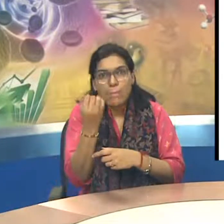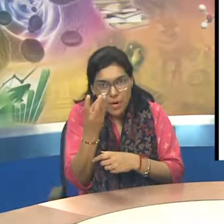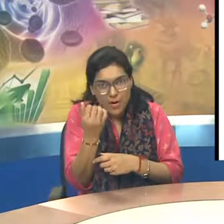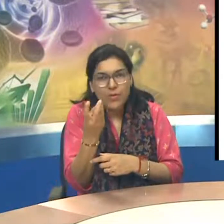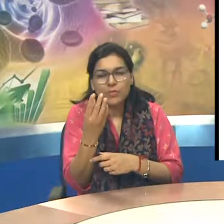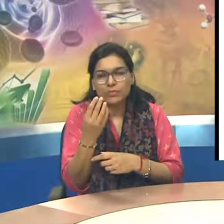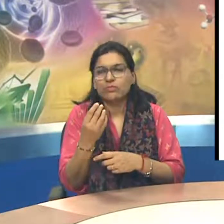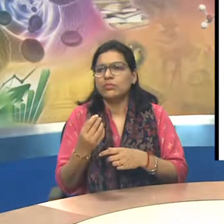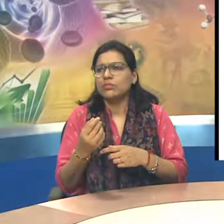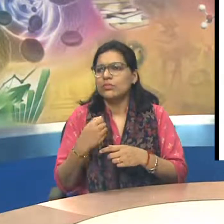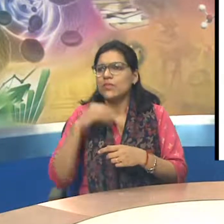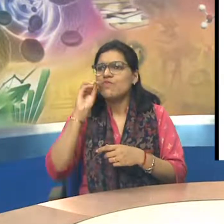facts,